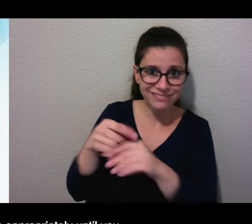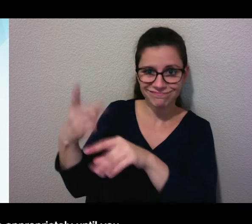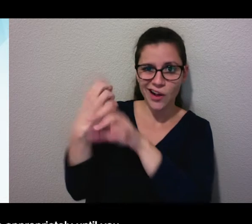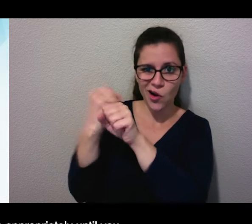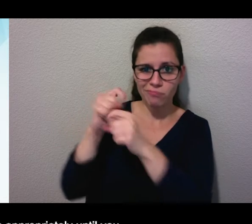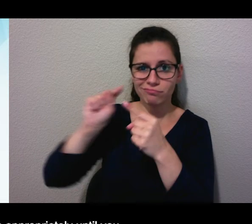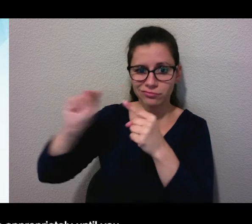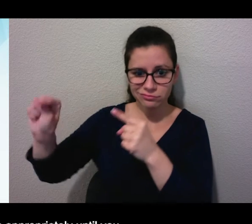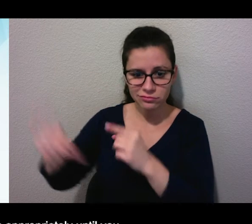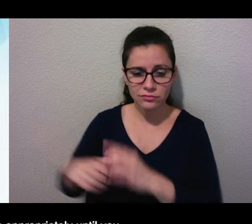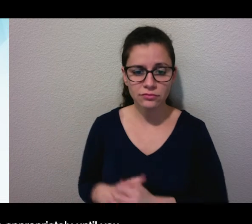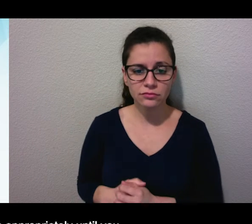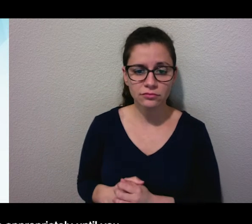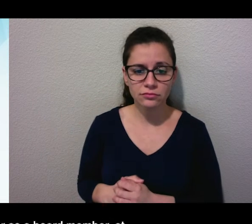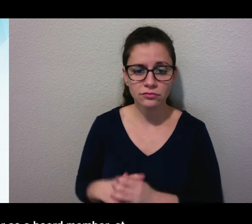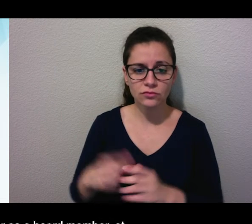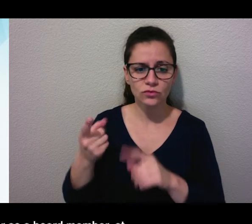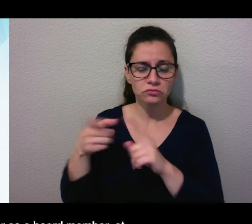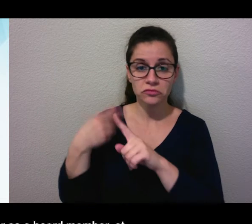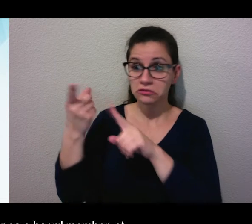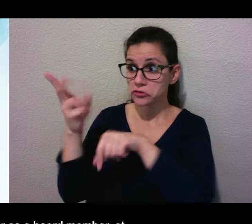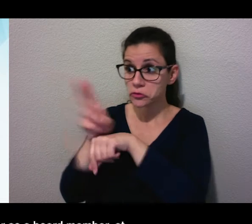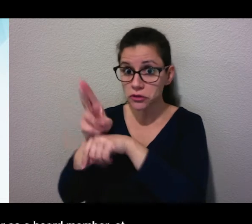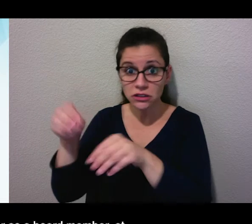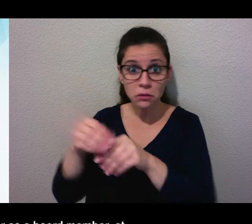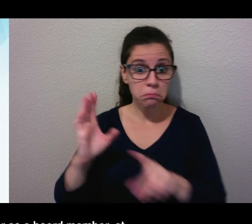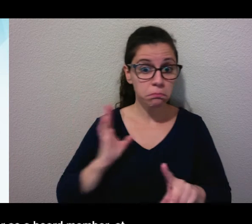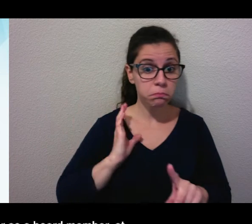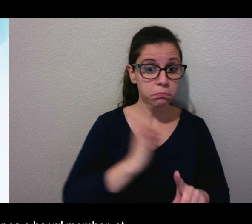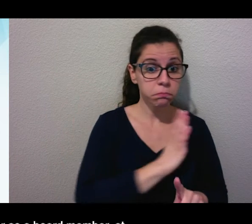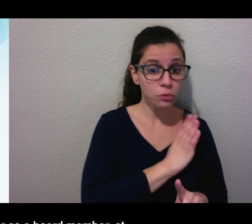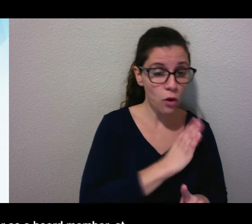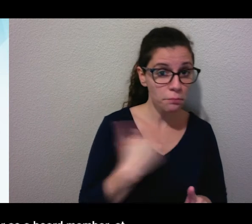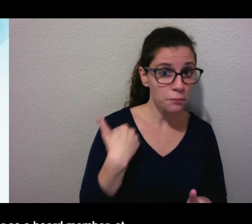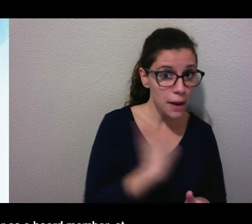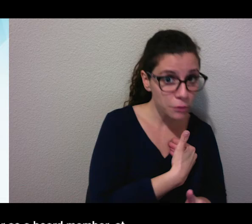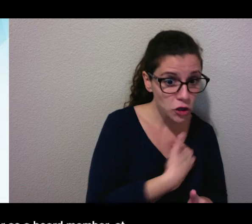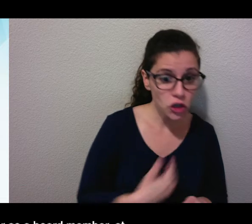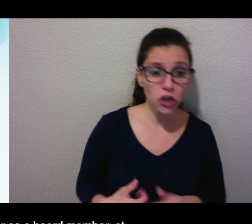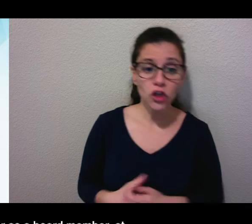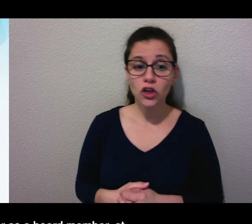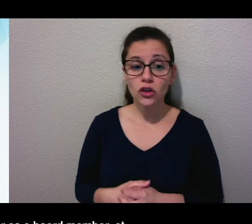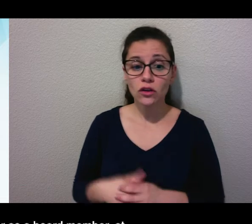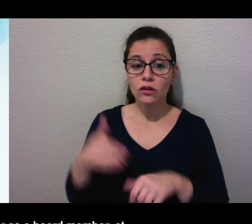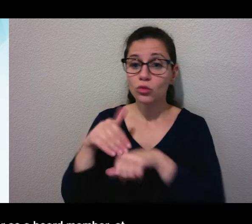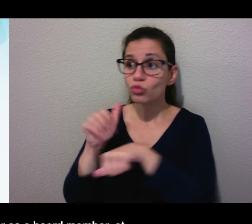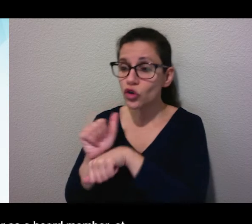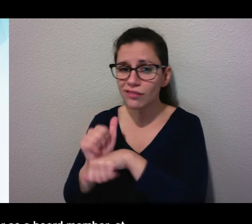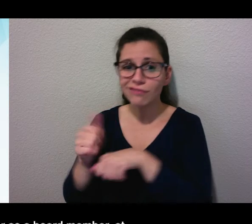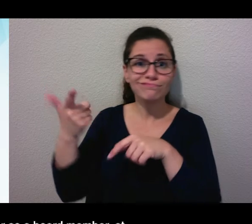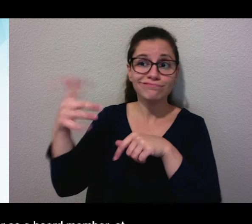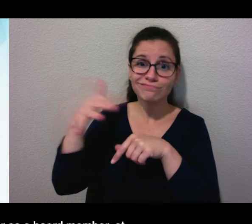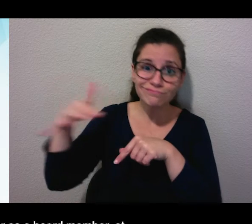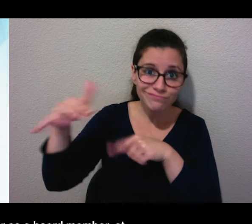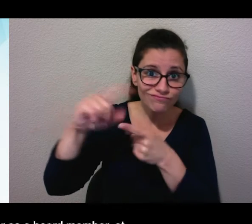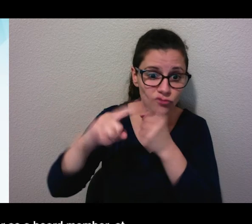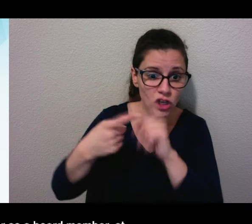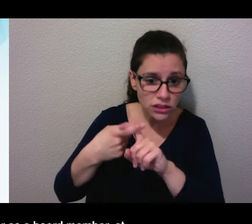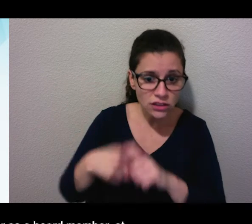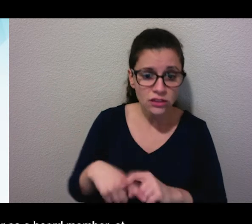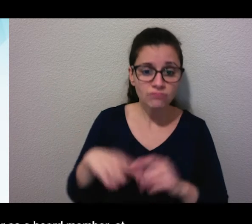appropriately. Until you become fluent in the acronyms that are being used, whether as a board